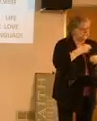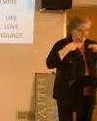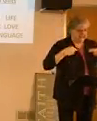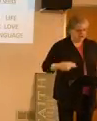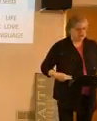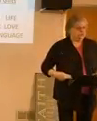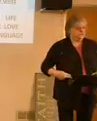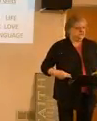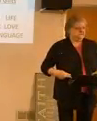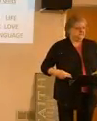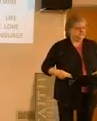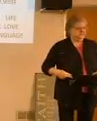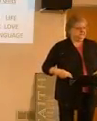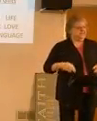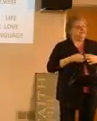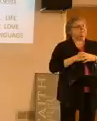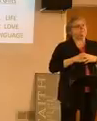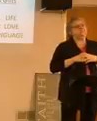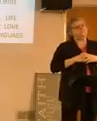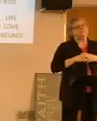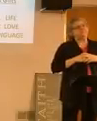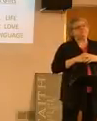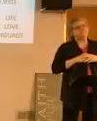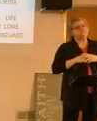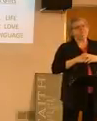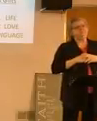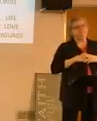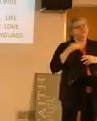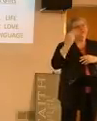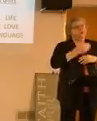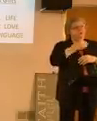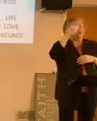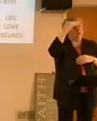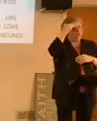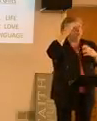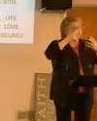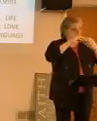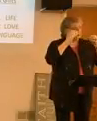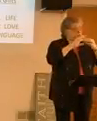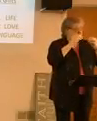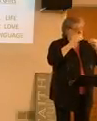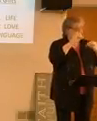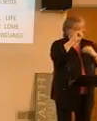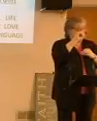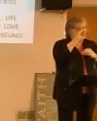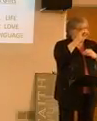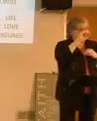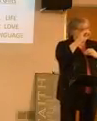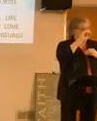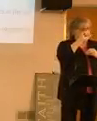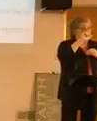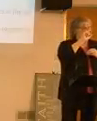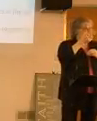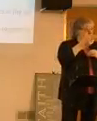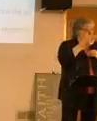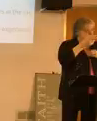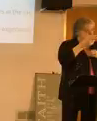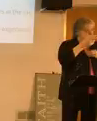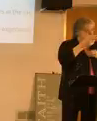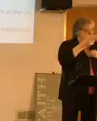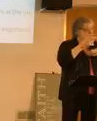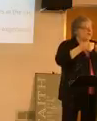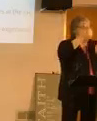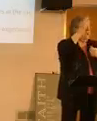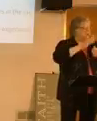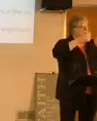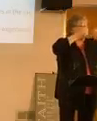beings. We know the wonderful story of Noah and how God blessed his